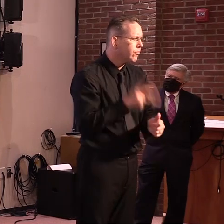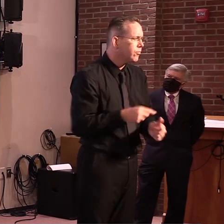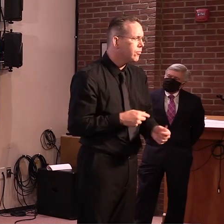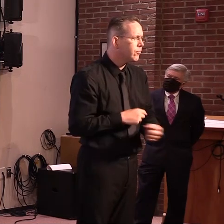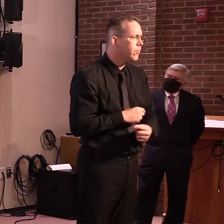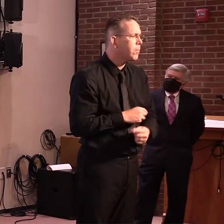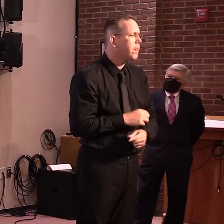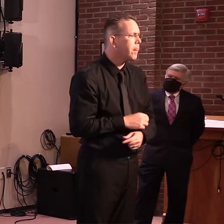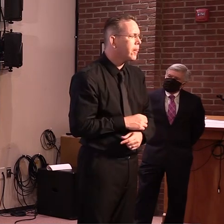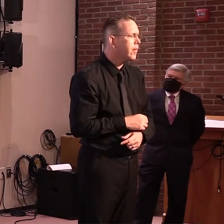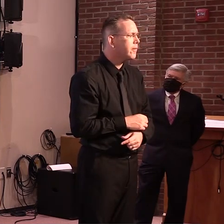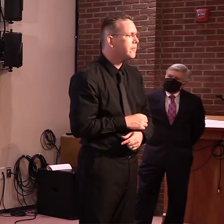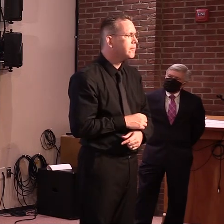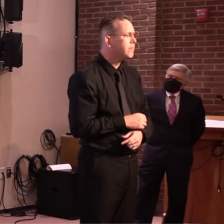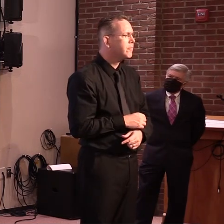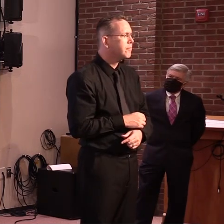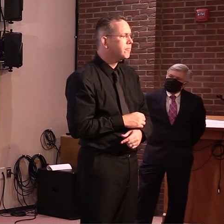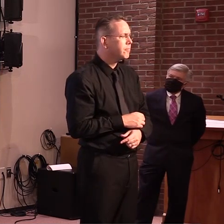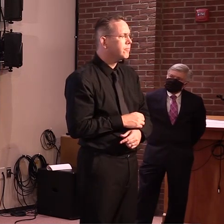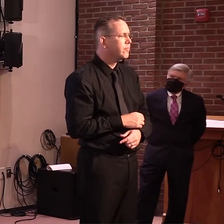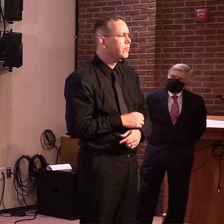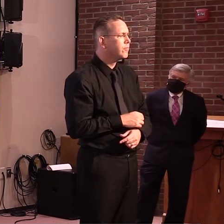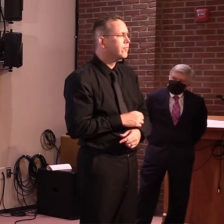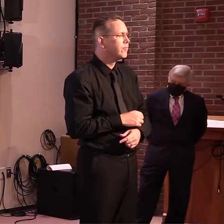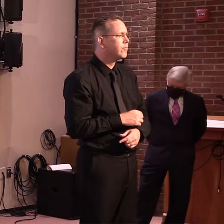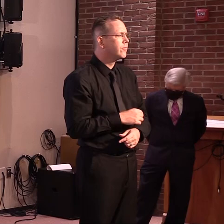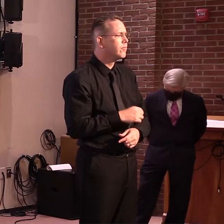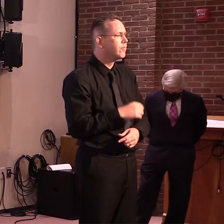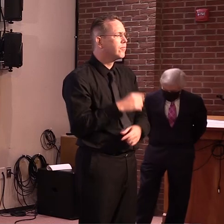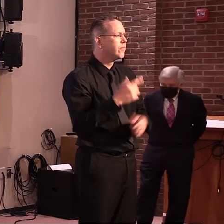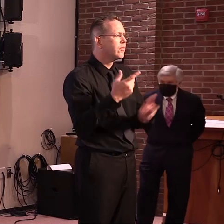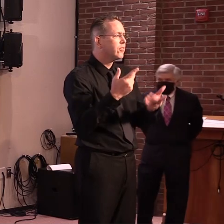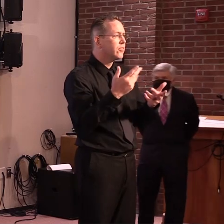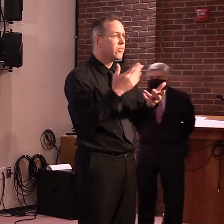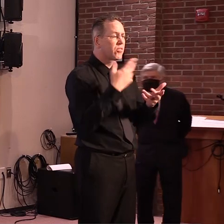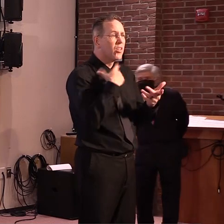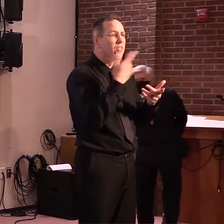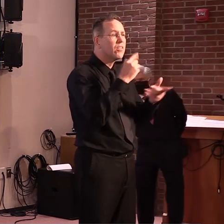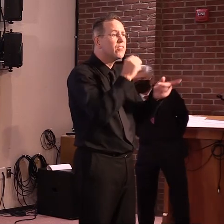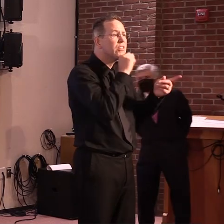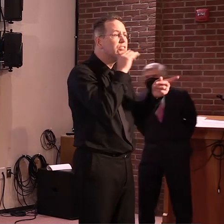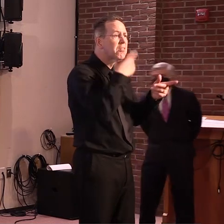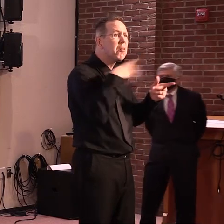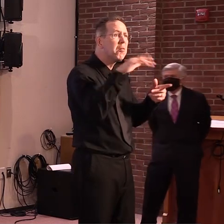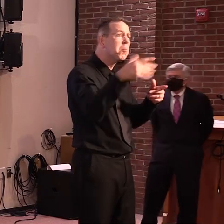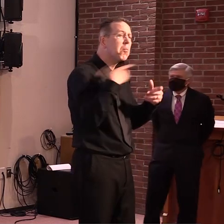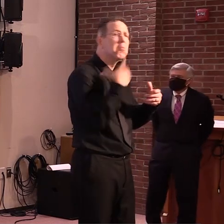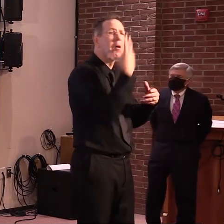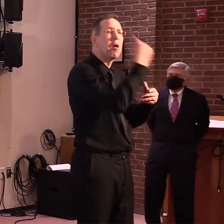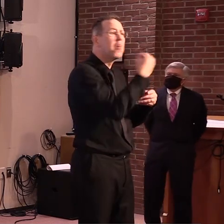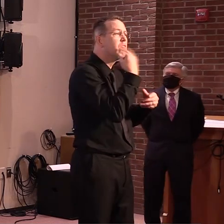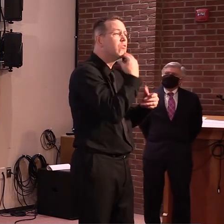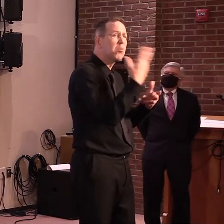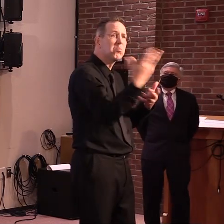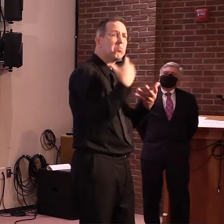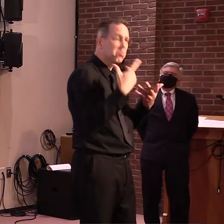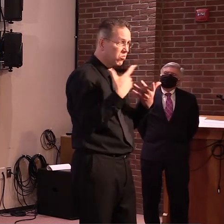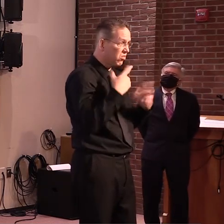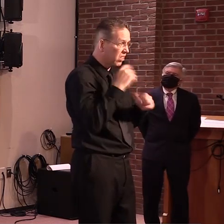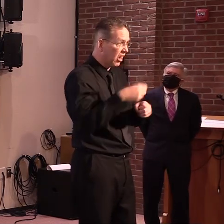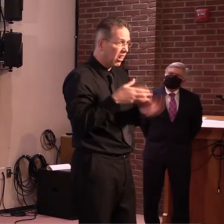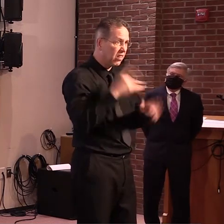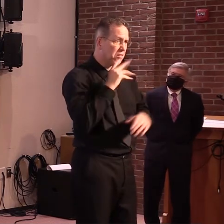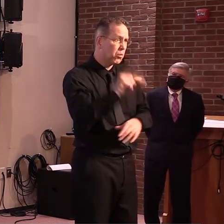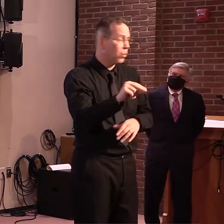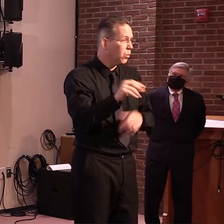Again, it would be a measured no. Yeah. It would be preferred. It'd be preferred that you eat outdoors, but